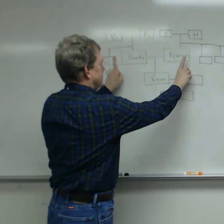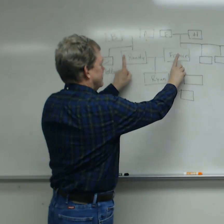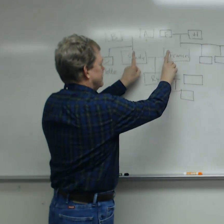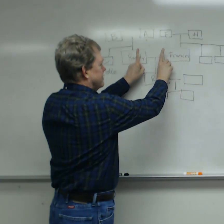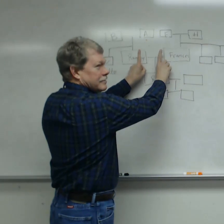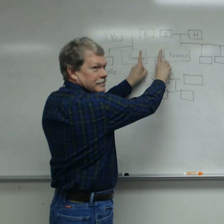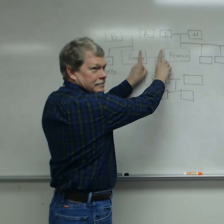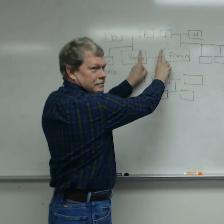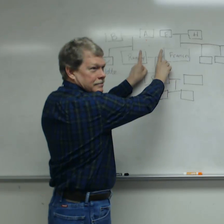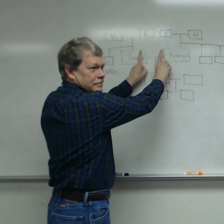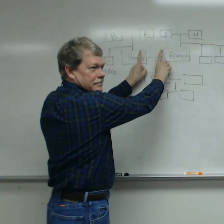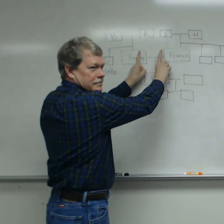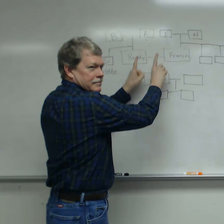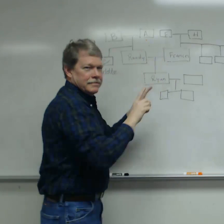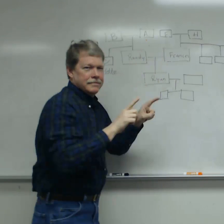Dun, dun, dun.